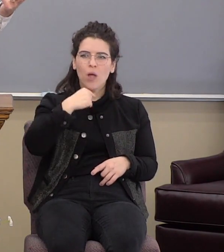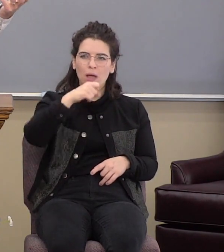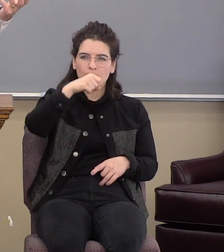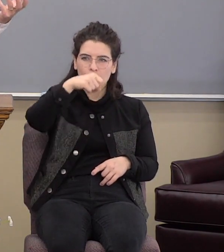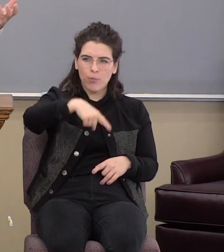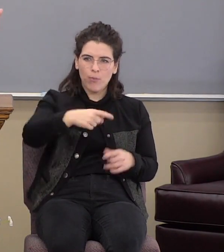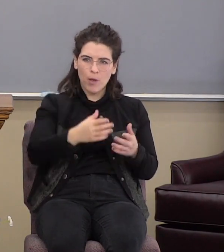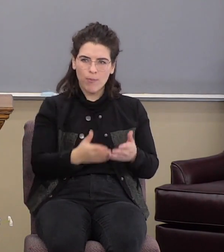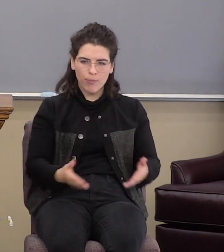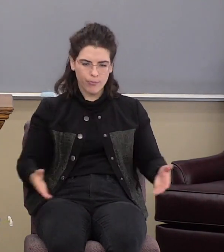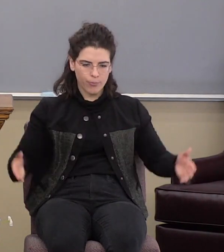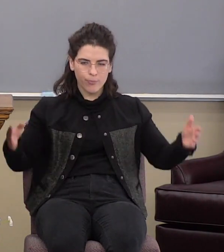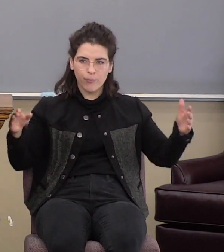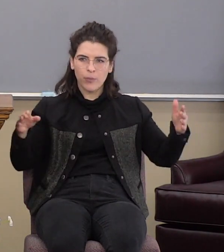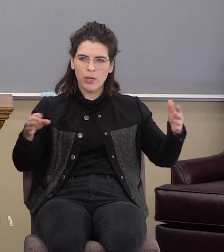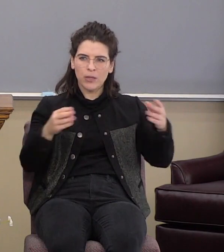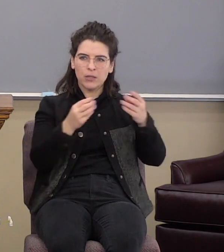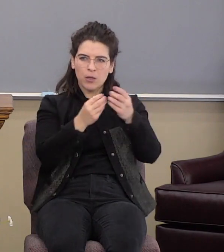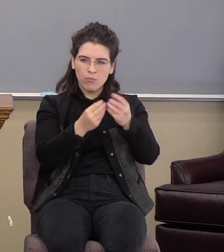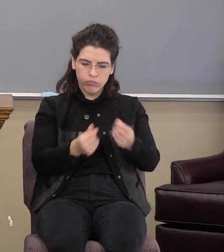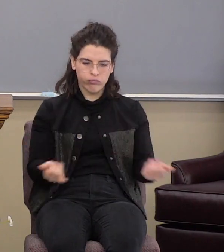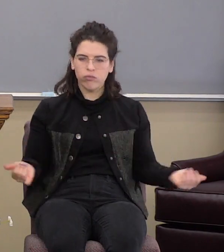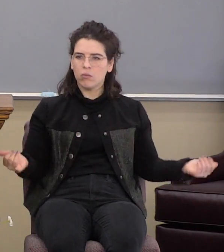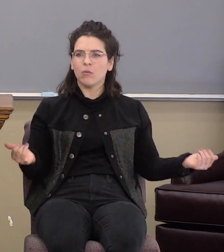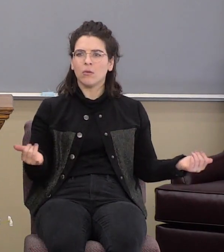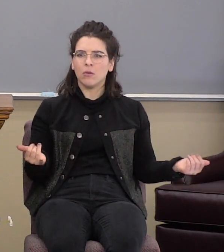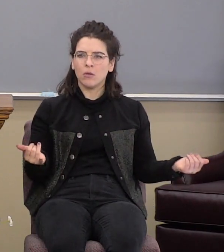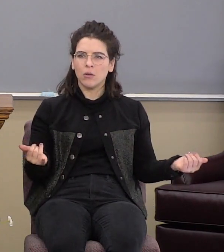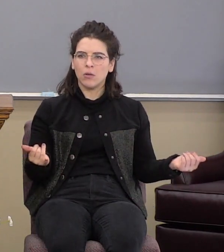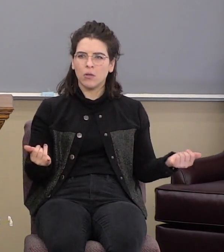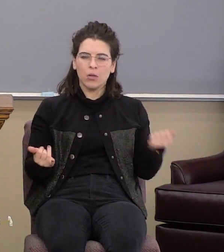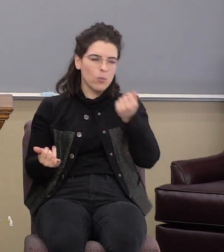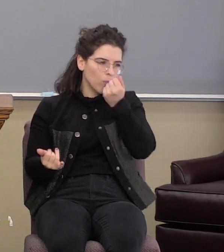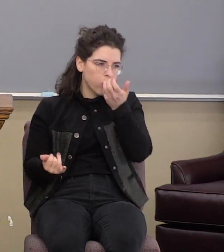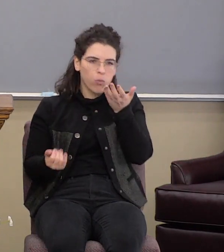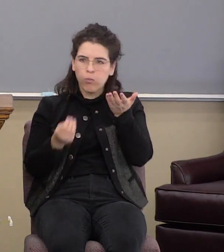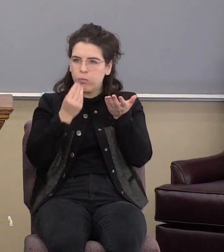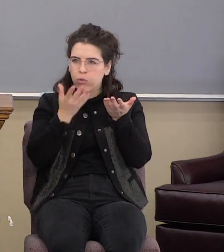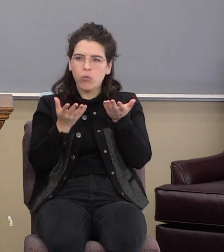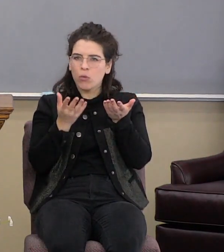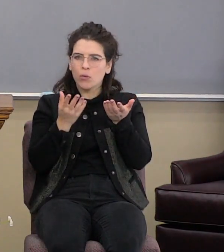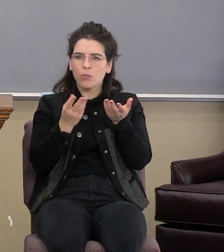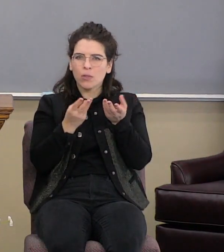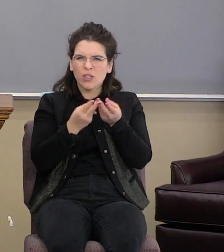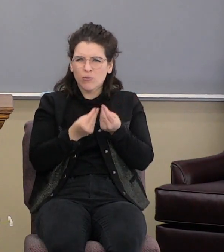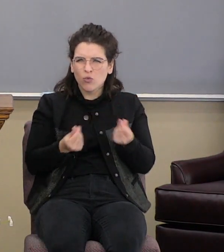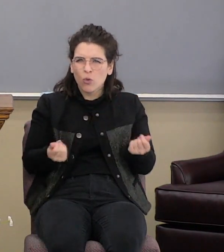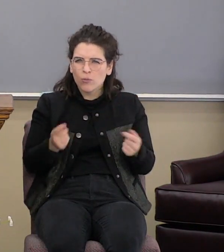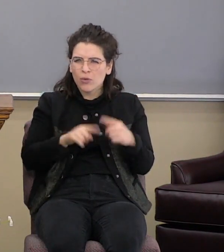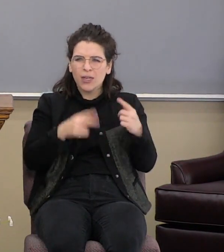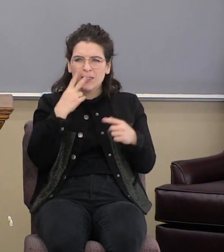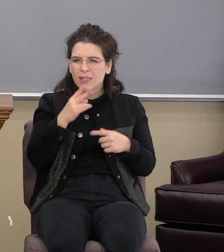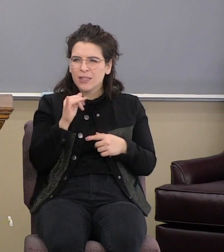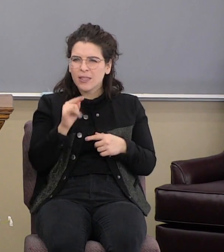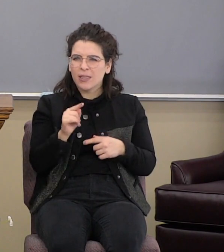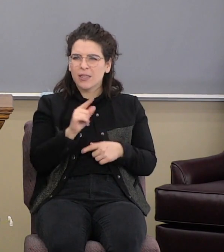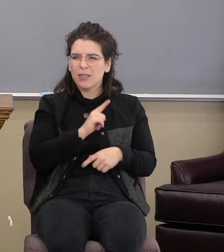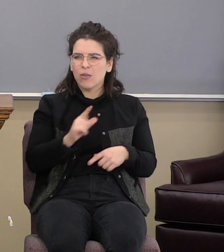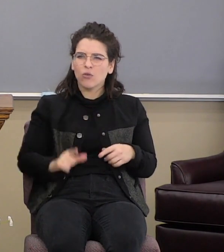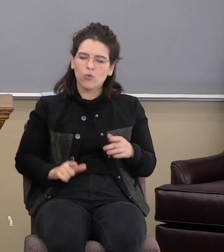of water. So think about, Jesus is not a body of water, but just think about this. The Lord Jesus, who he is, his